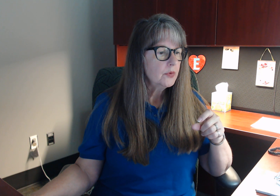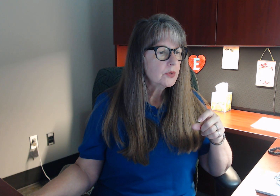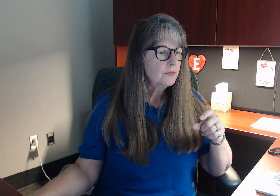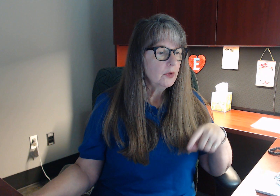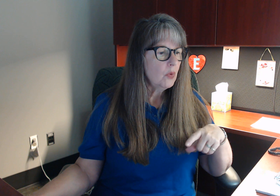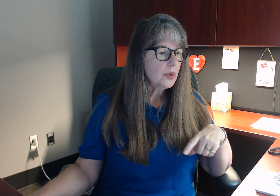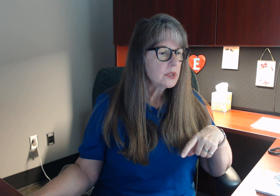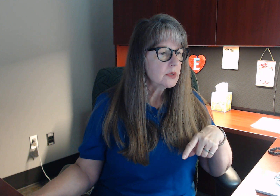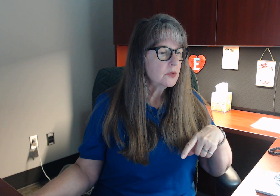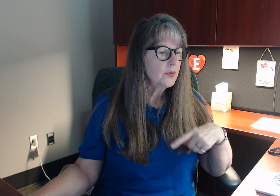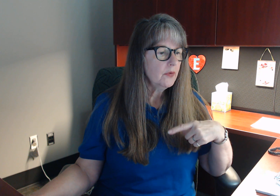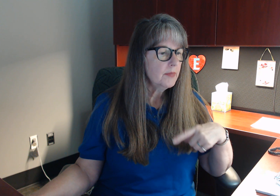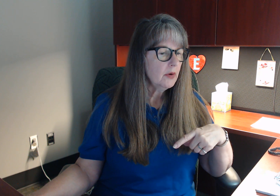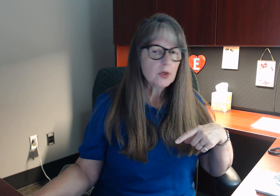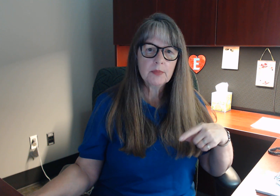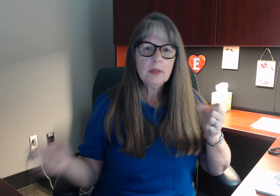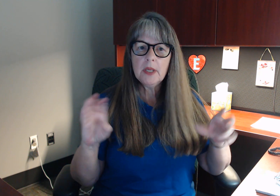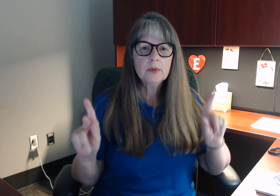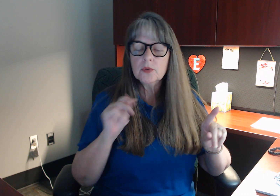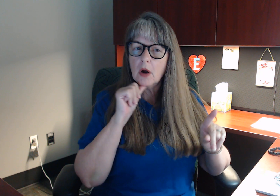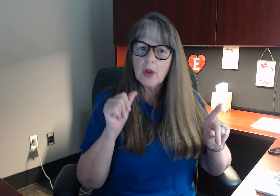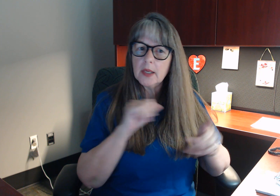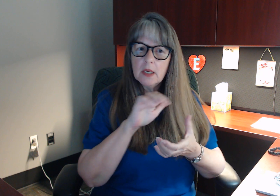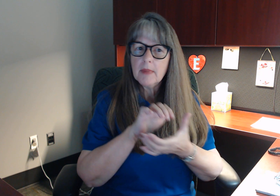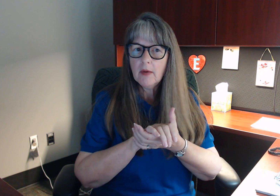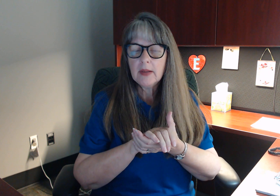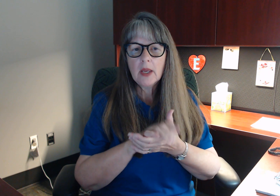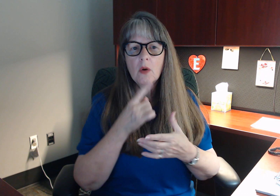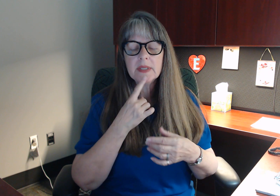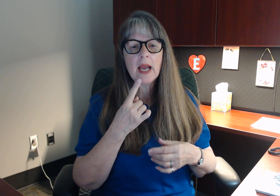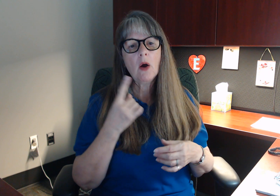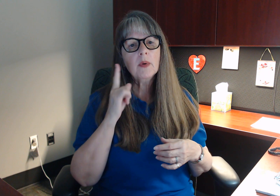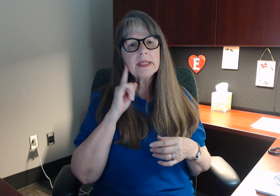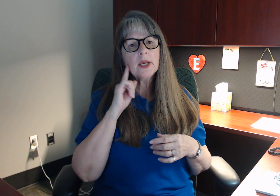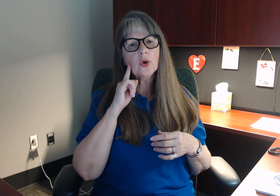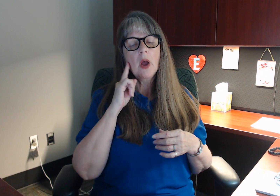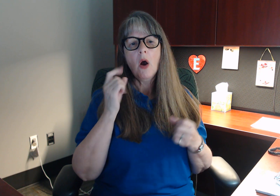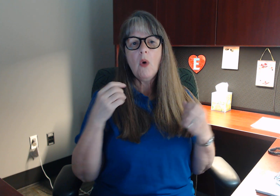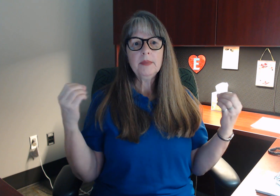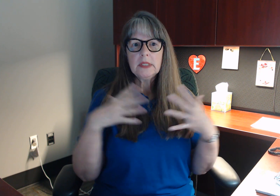There's fear of horses, fear of marriage. Many people are not getting married. I always hear, oh, I'm scared